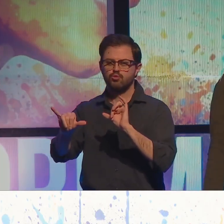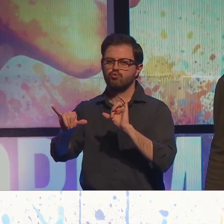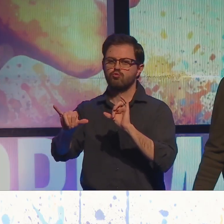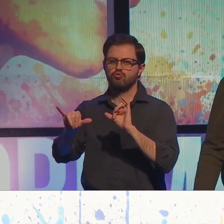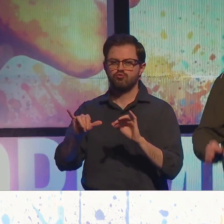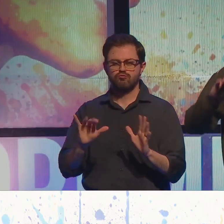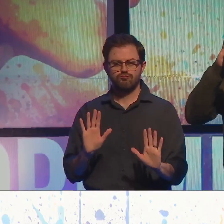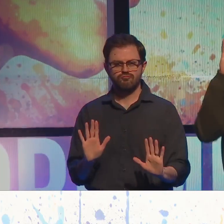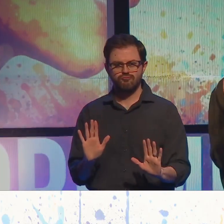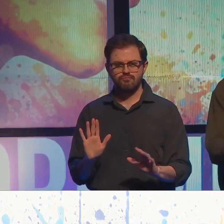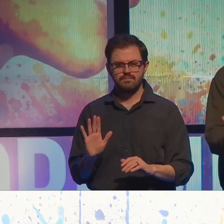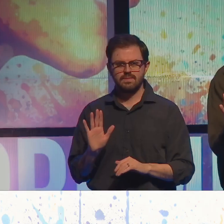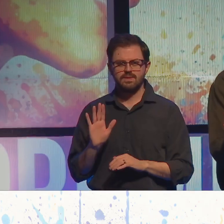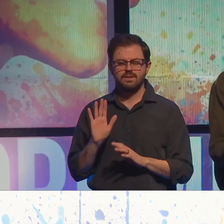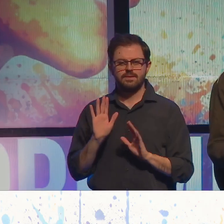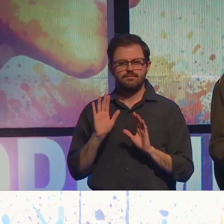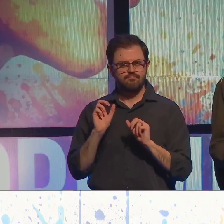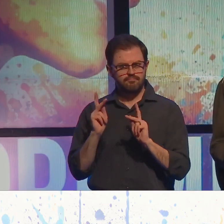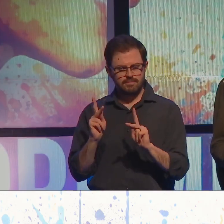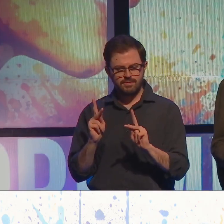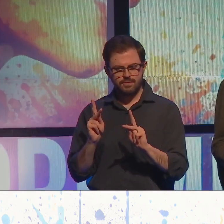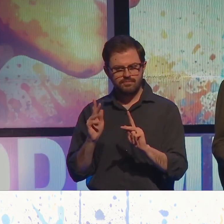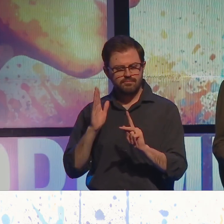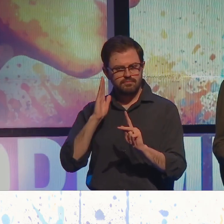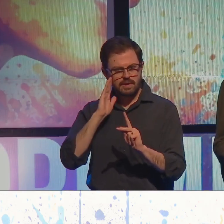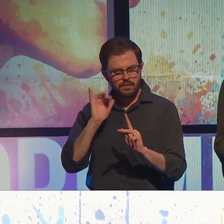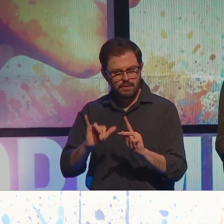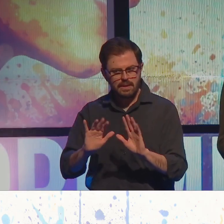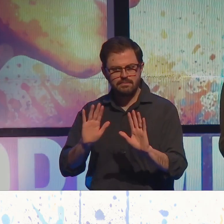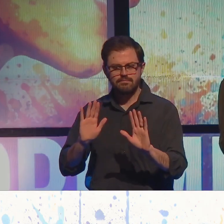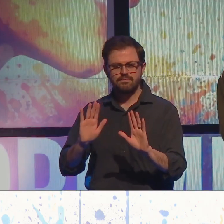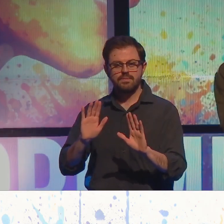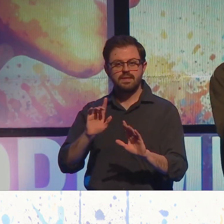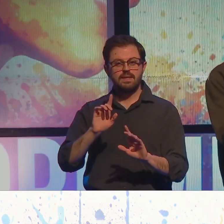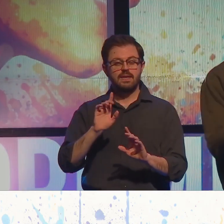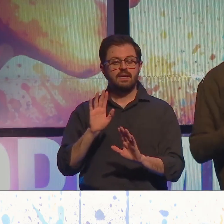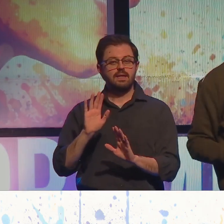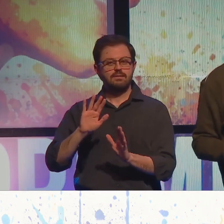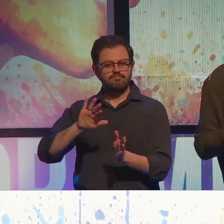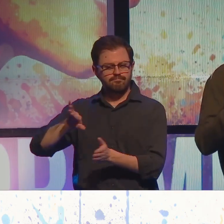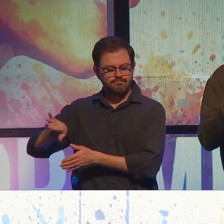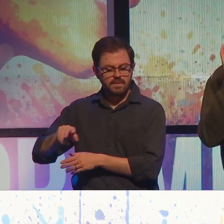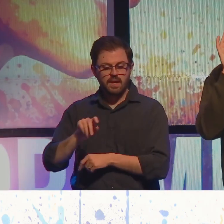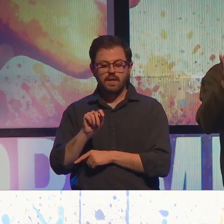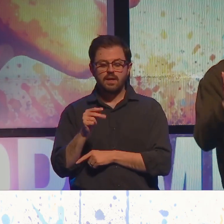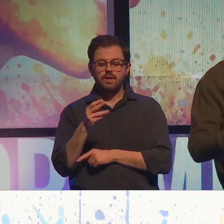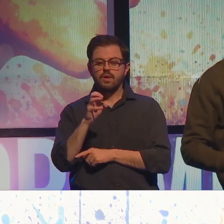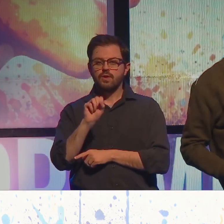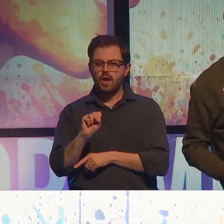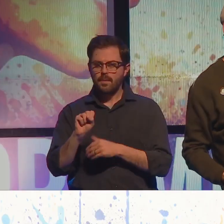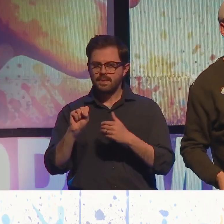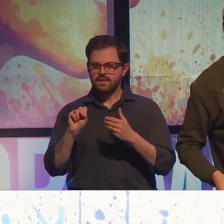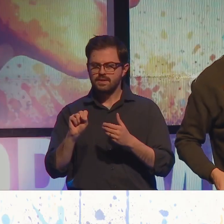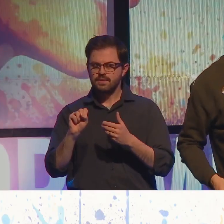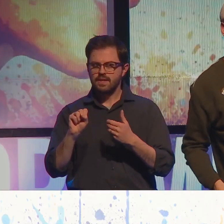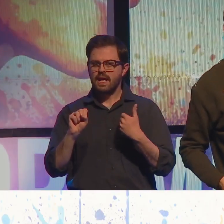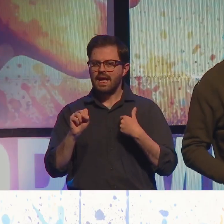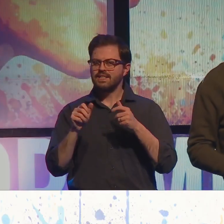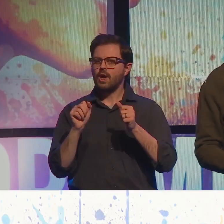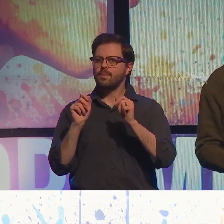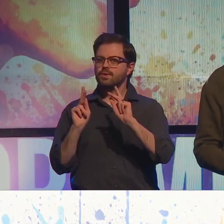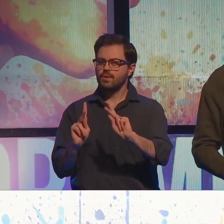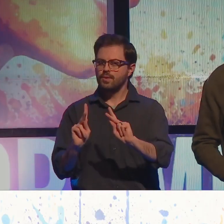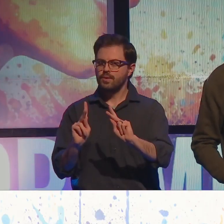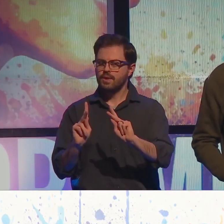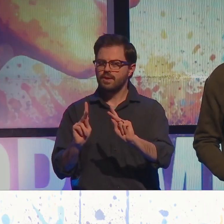Okay, Thomas is offered the opportunity to believe someone